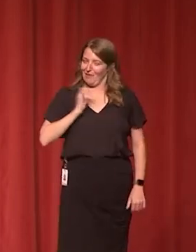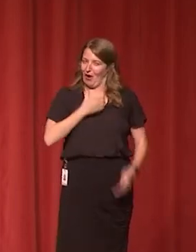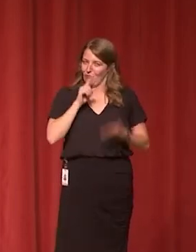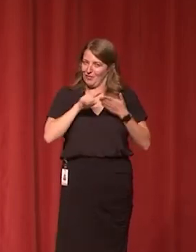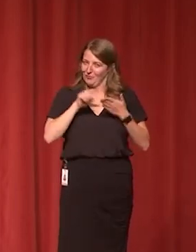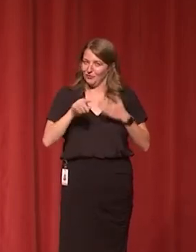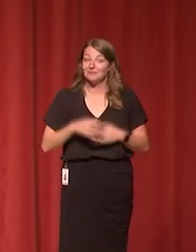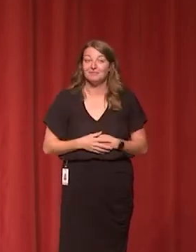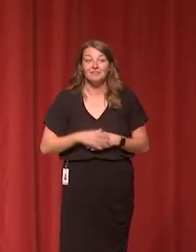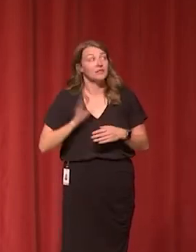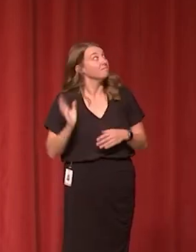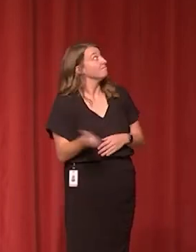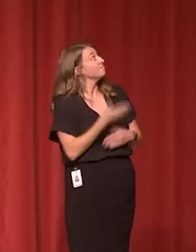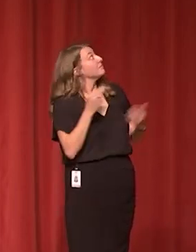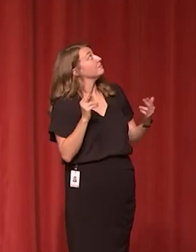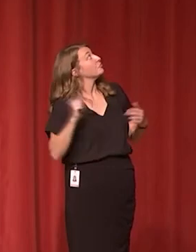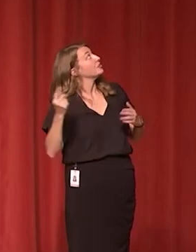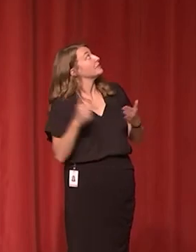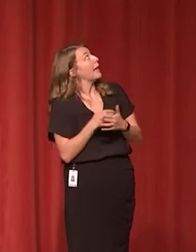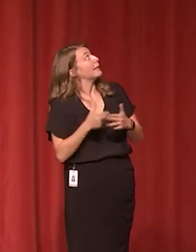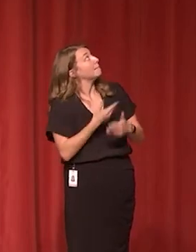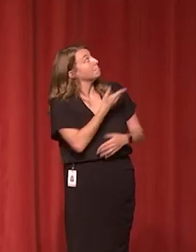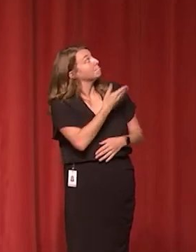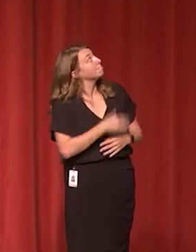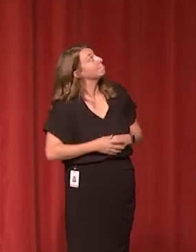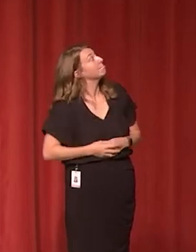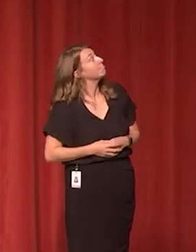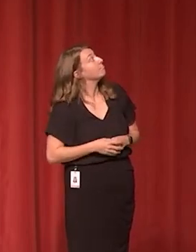come to the first slide, please. So